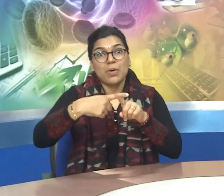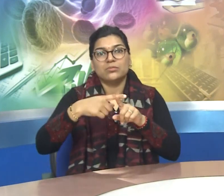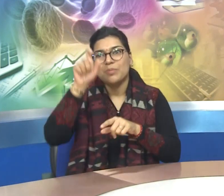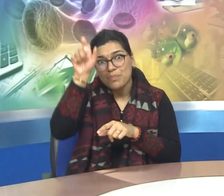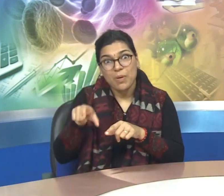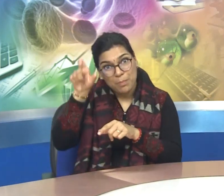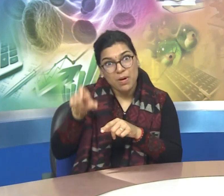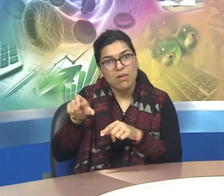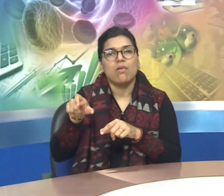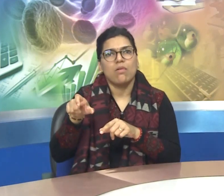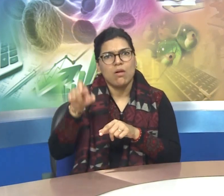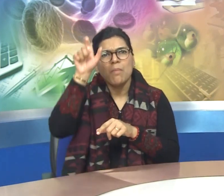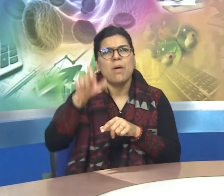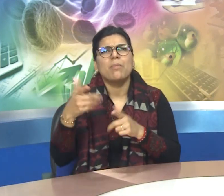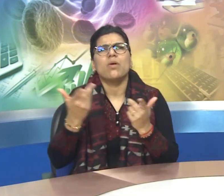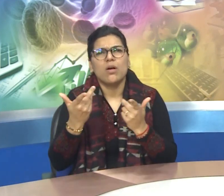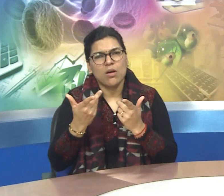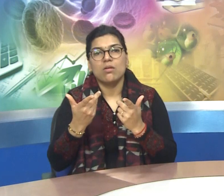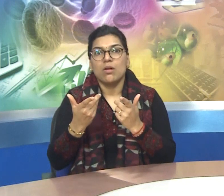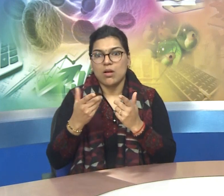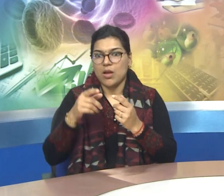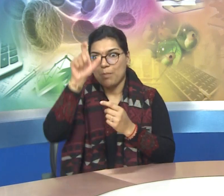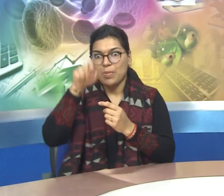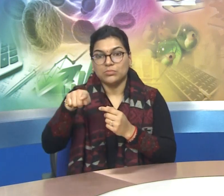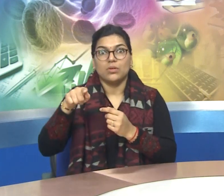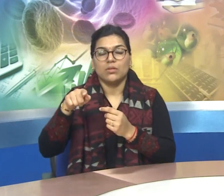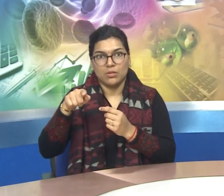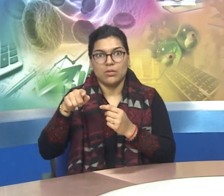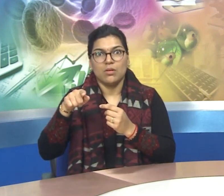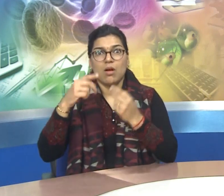mountains, forests, lakes, etc.